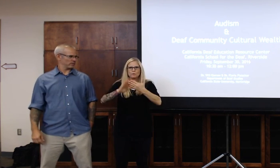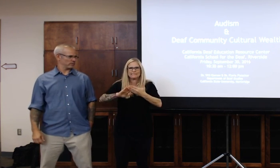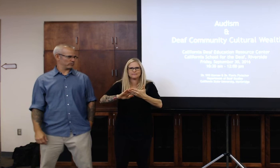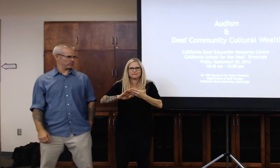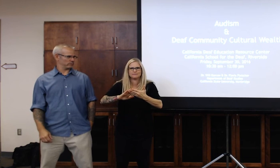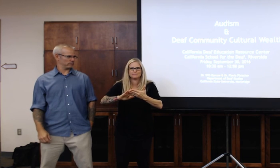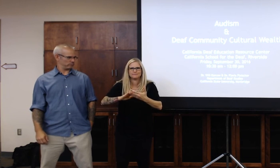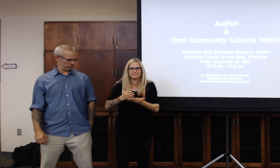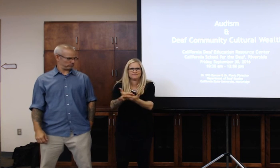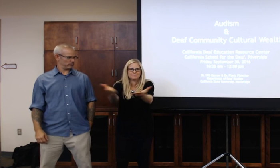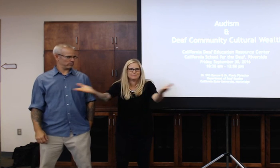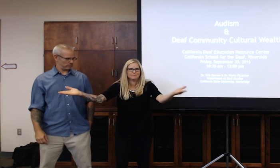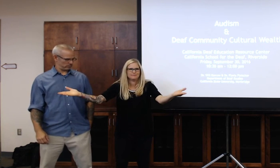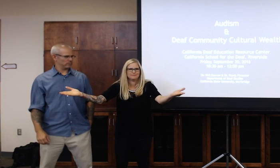You are the community.